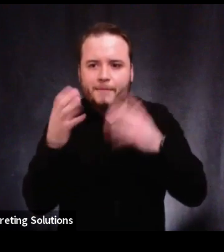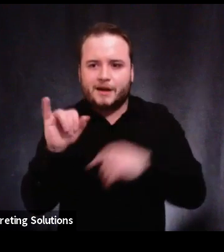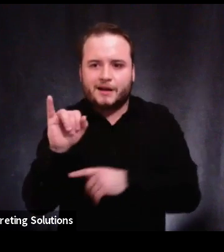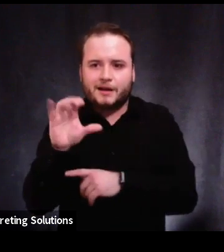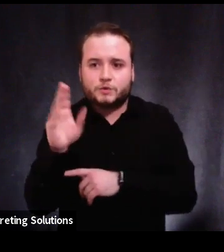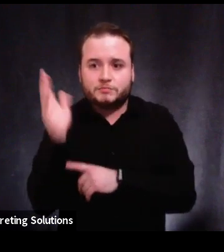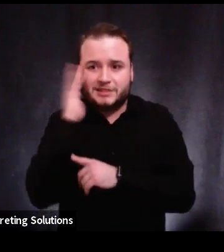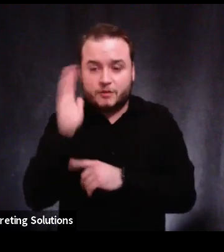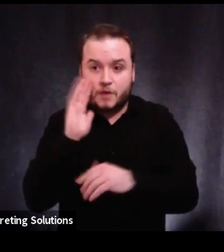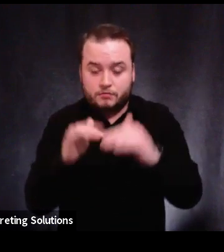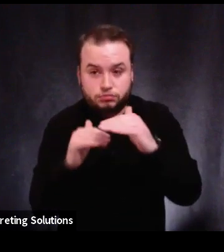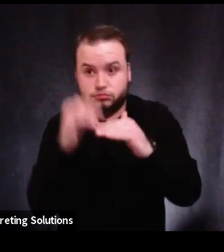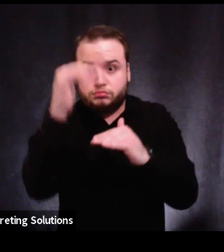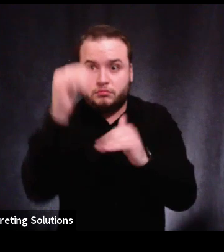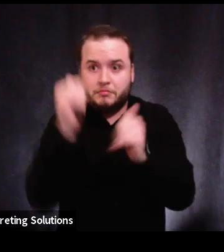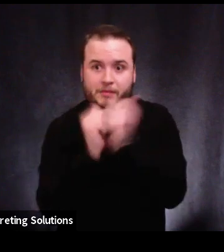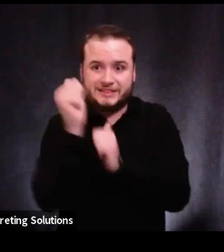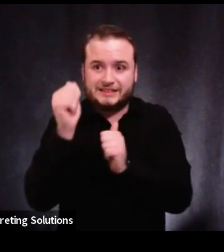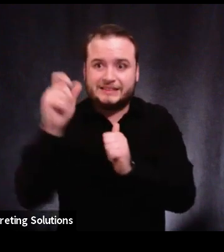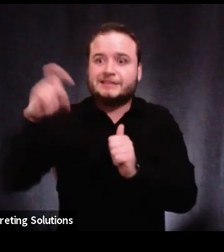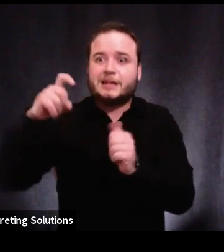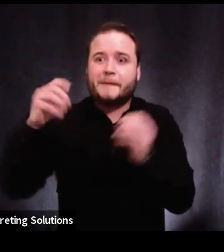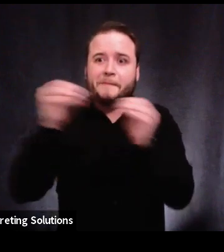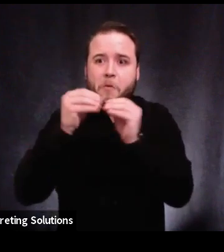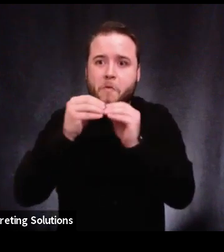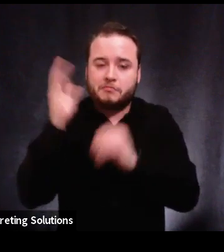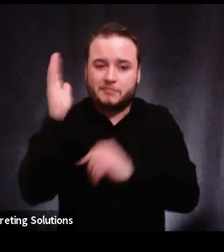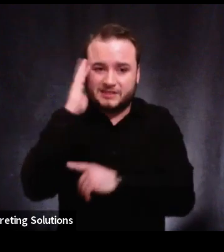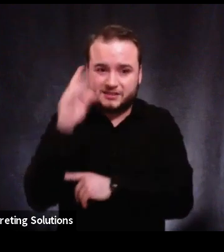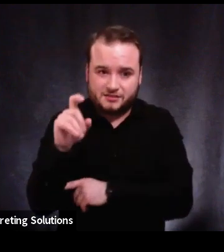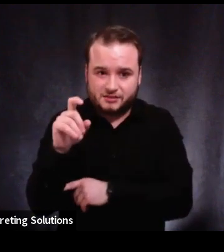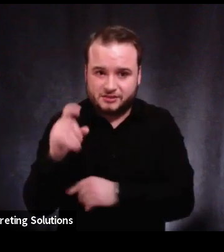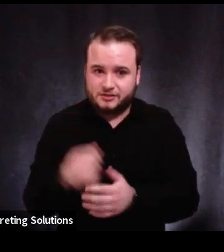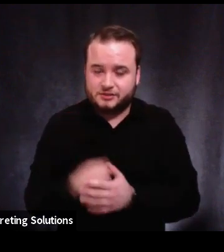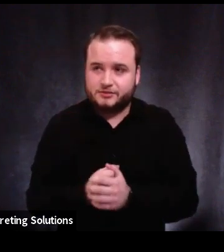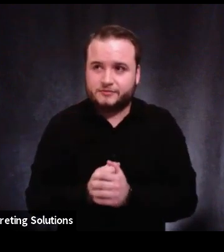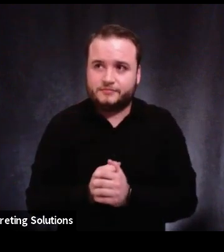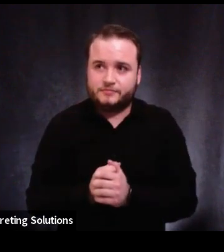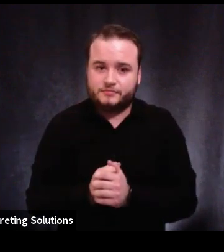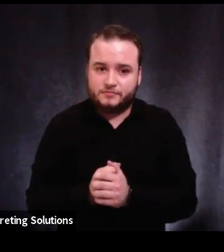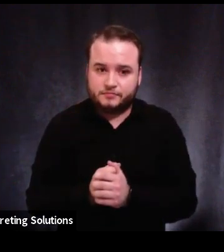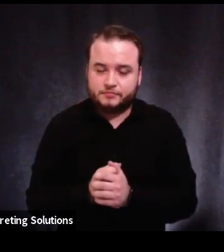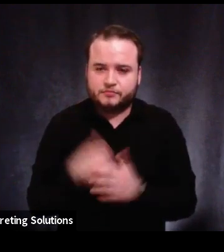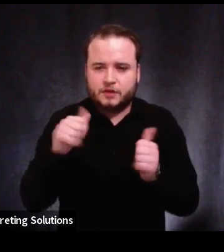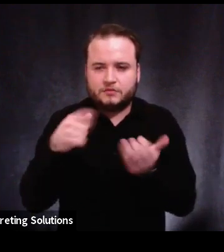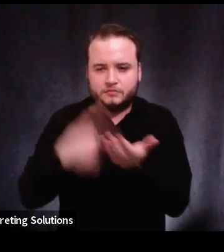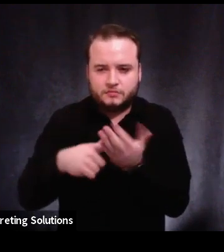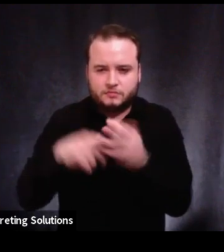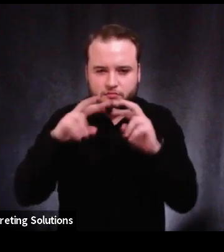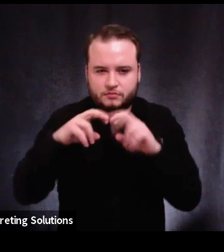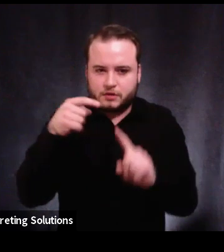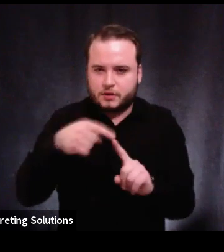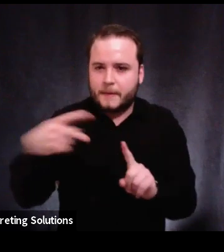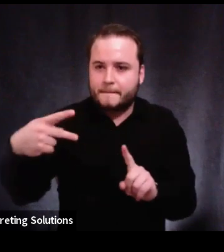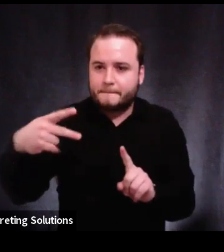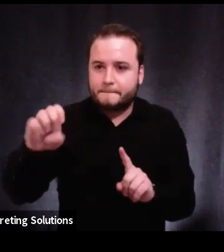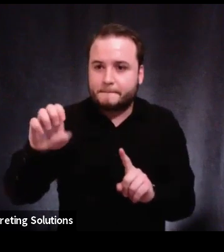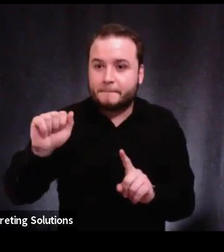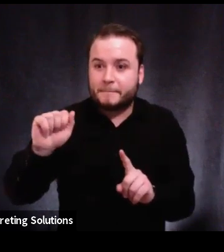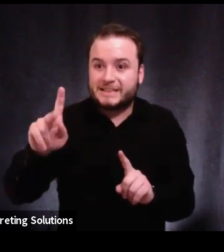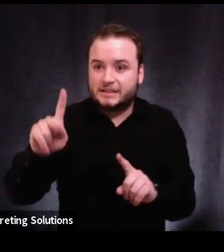the peak and the mortality rate? Yep, I'll let Stefan answer how that would show up in the modeling results. But